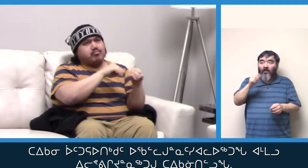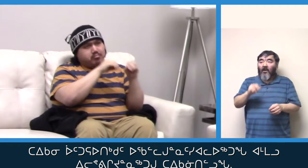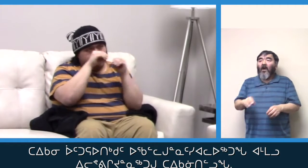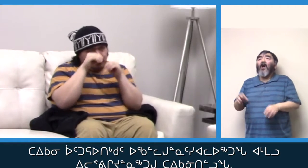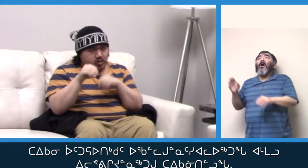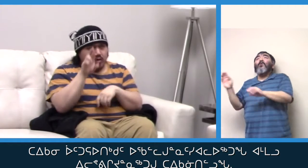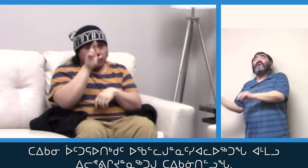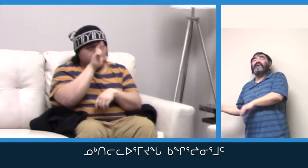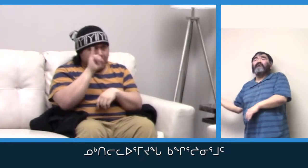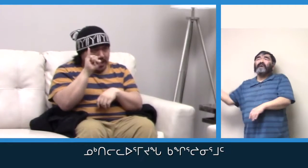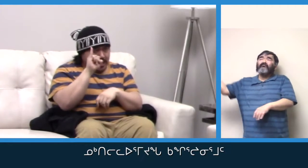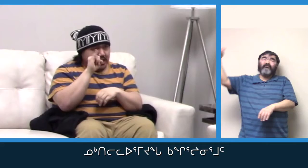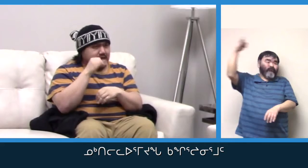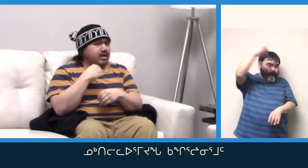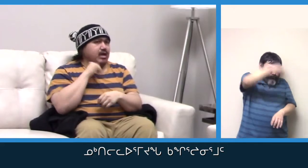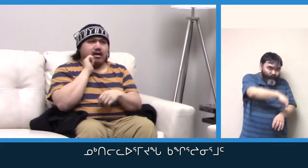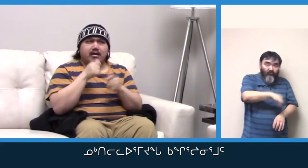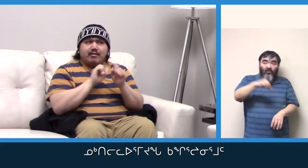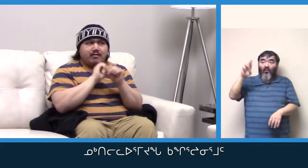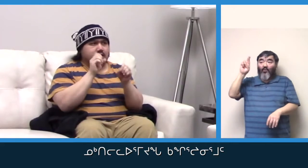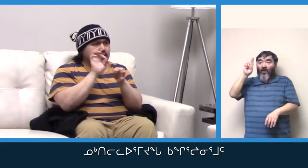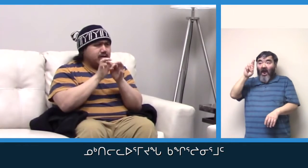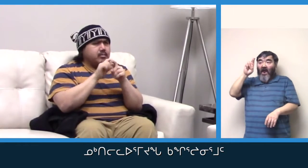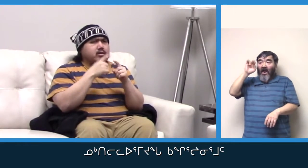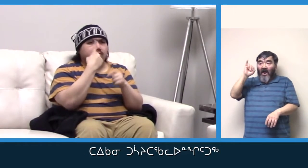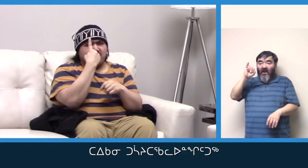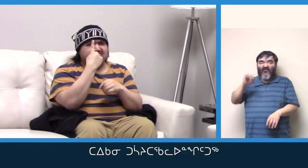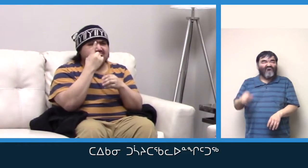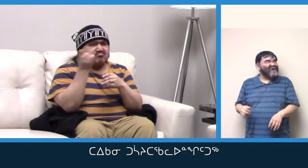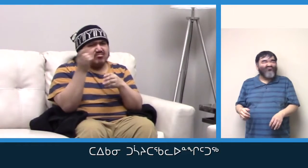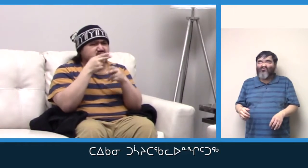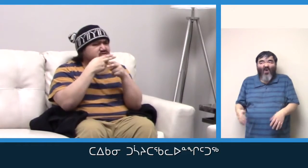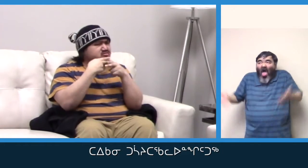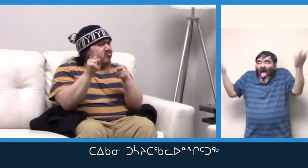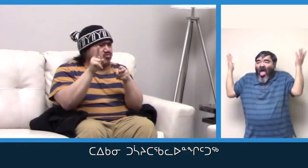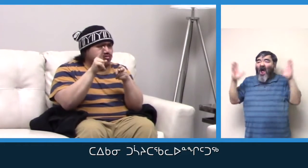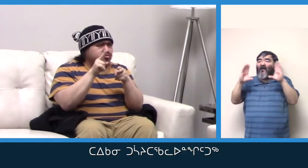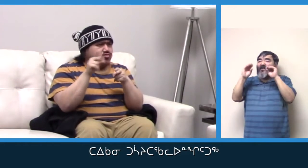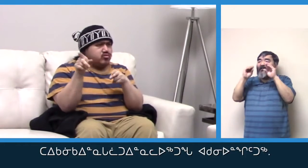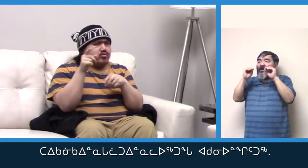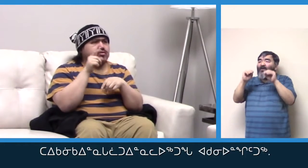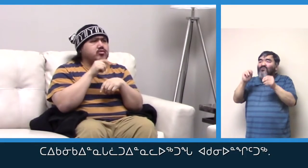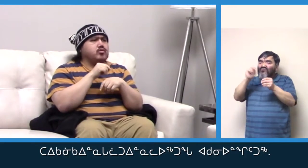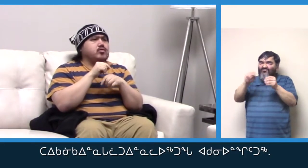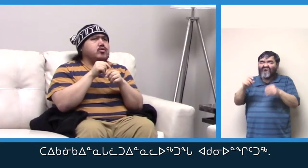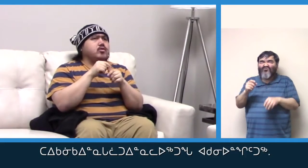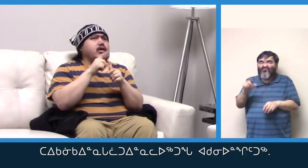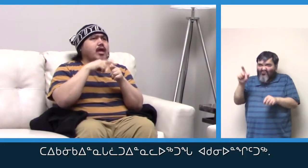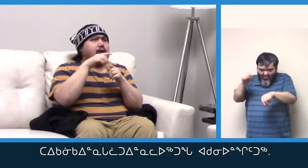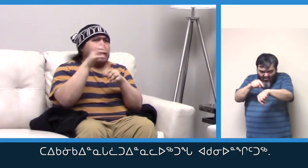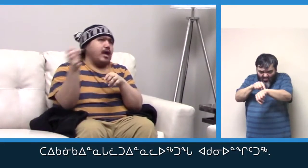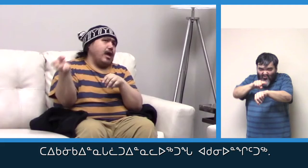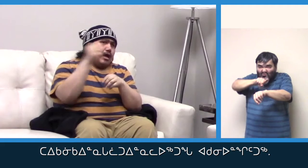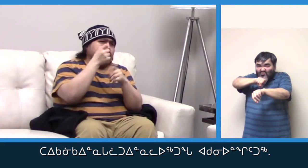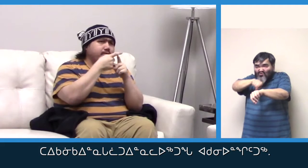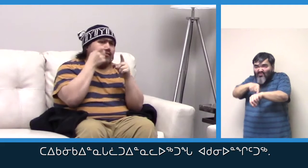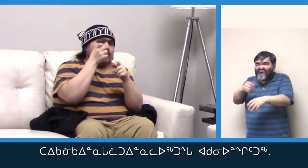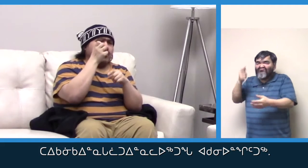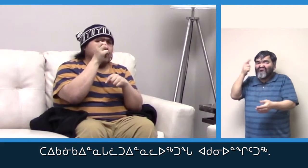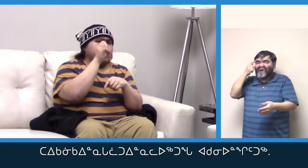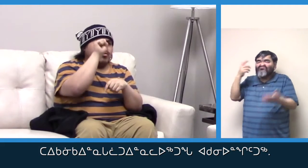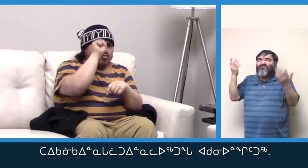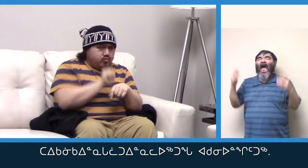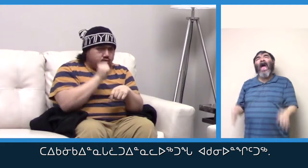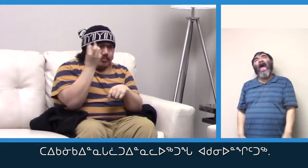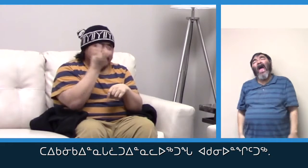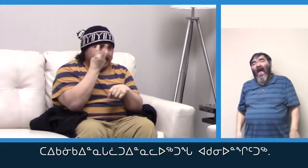environment. Then I moved to Rankin Inlet, no interpreter there. Well, it was for a short time, or I was there,